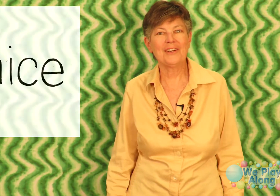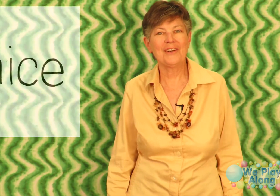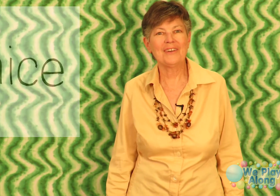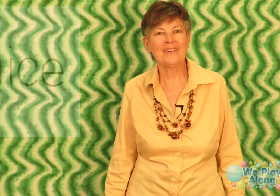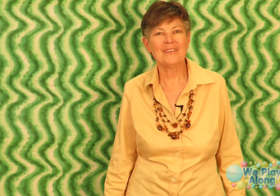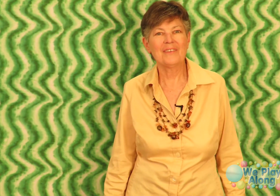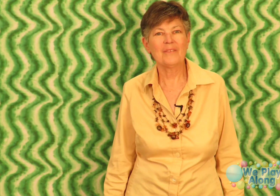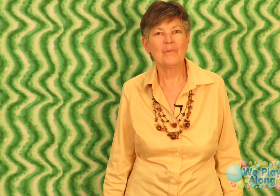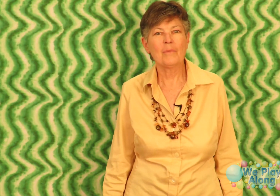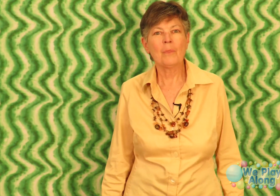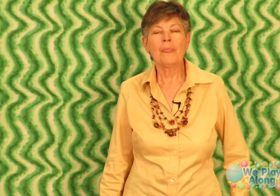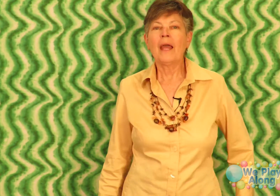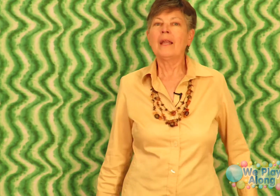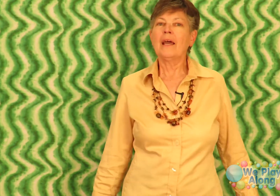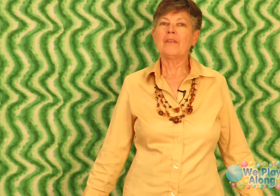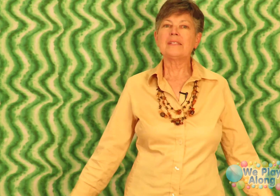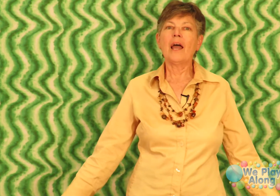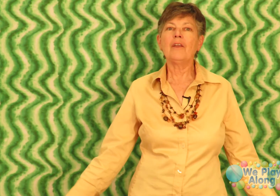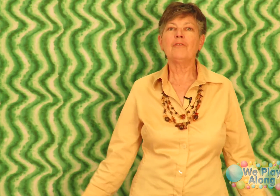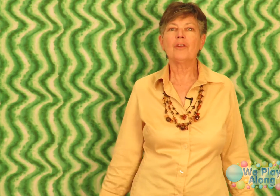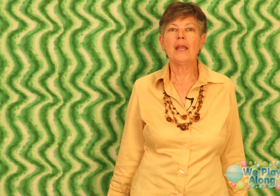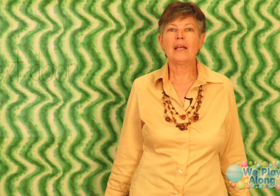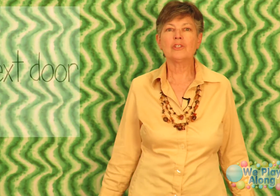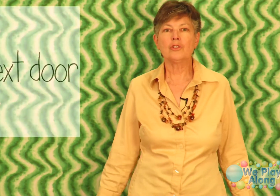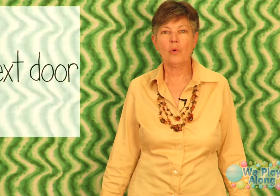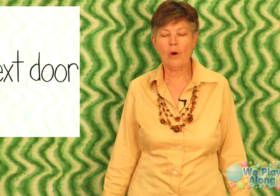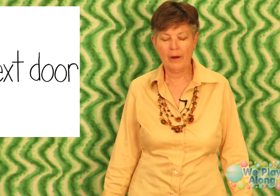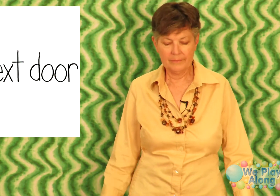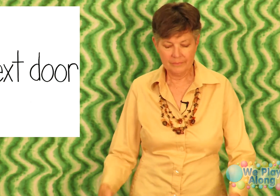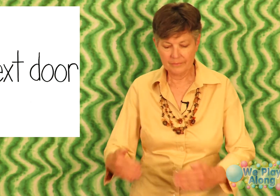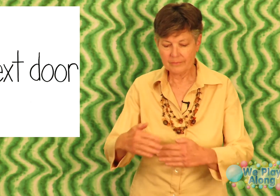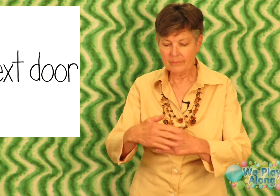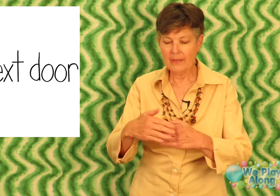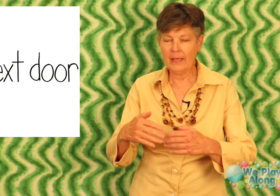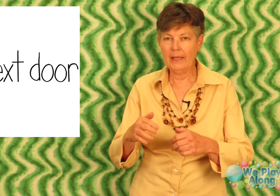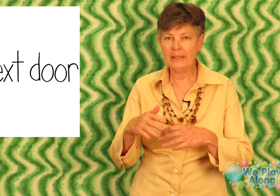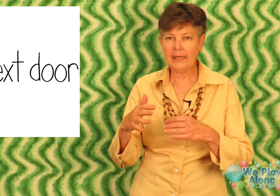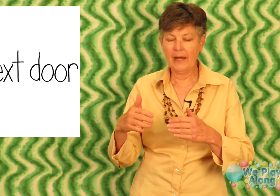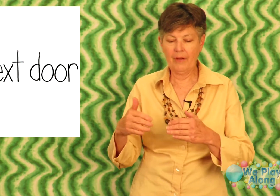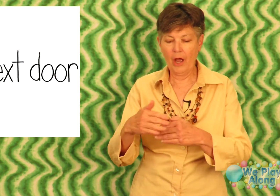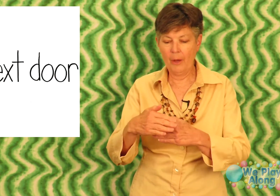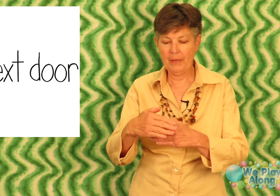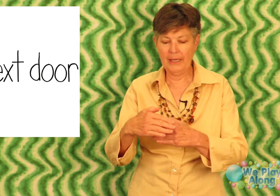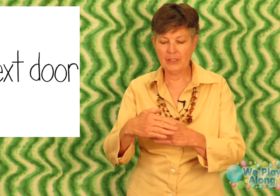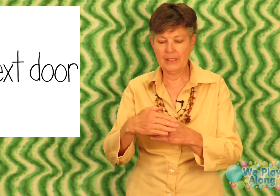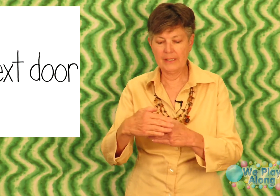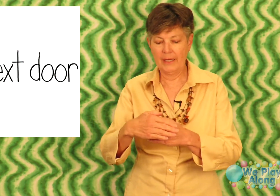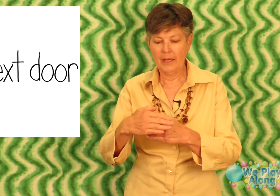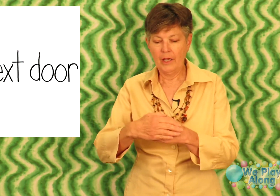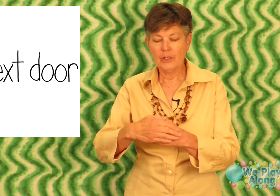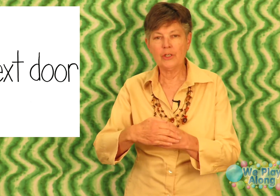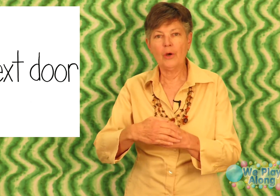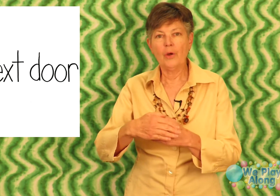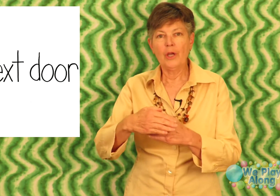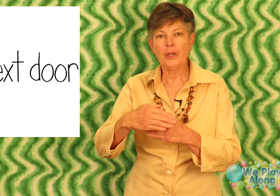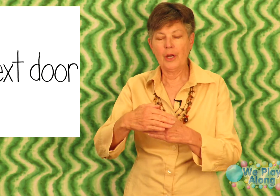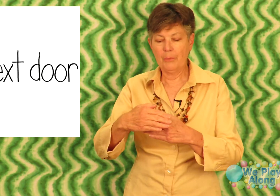dinner. Now the sign for next door, and it's kind of a combination sign. So you're going to